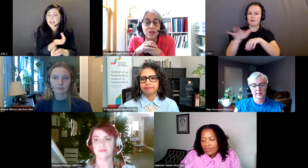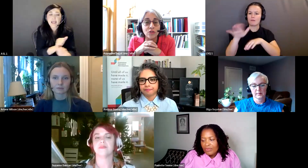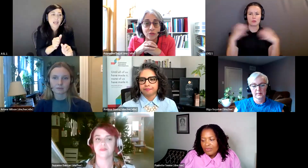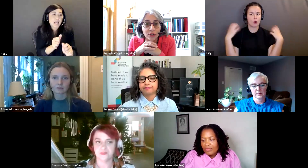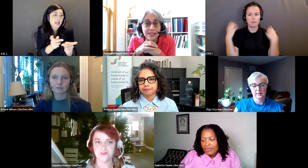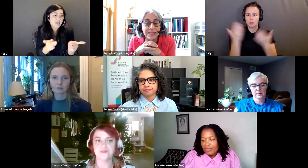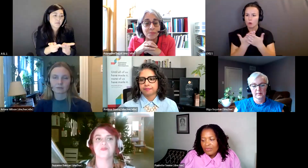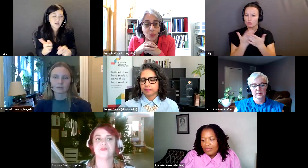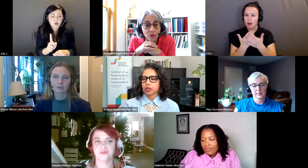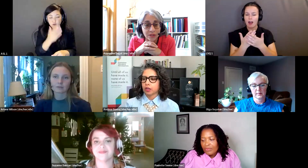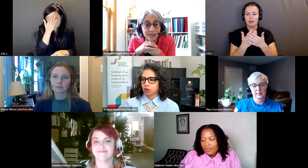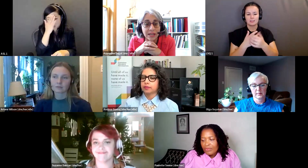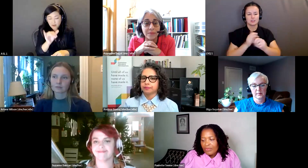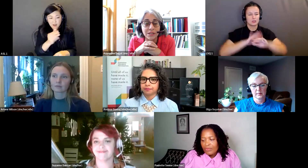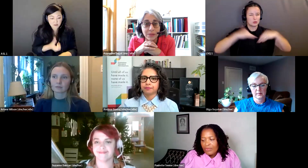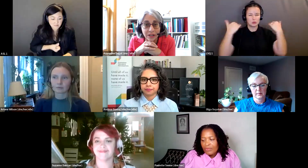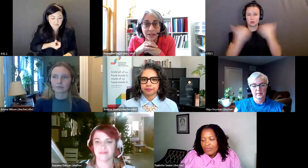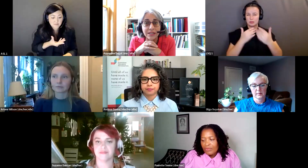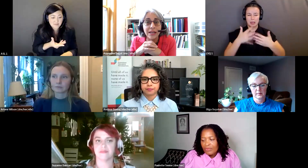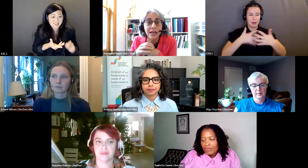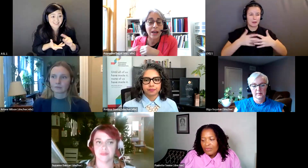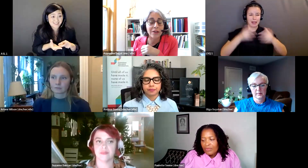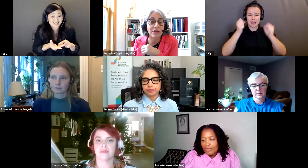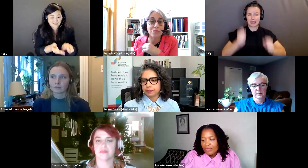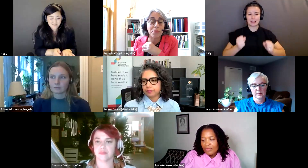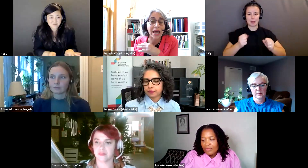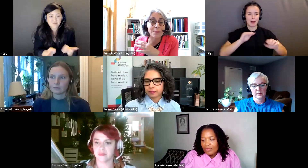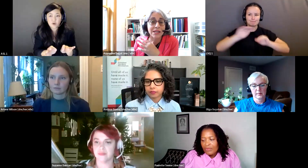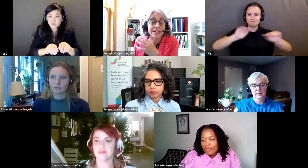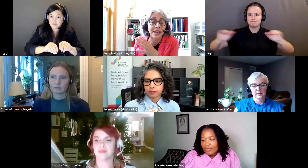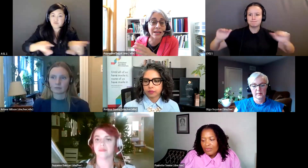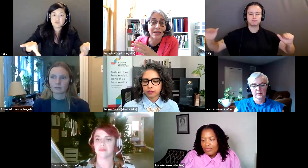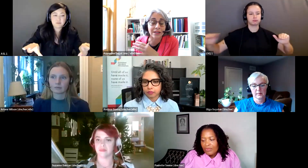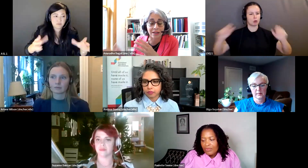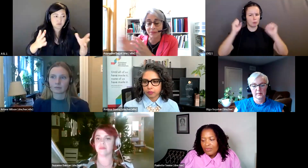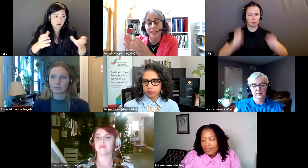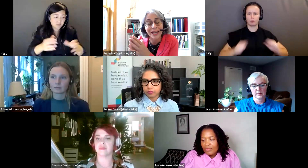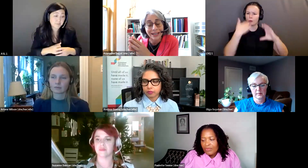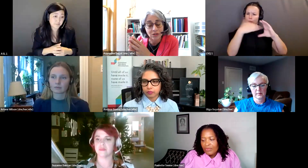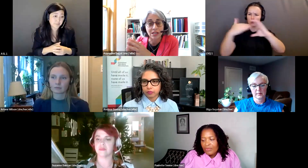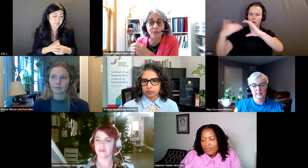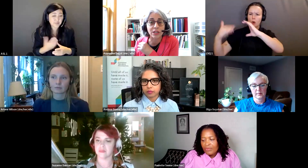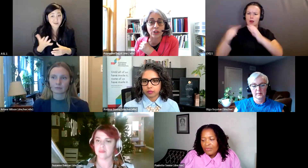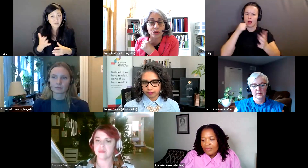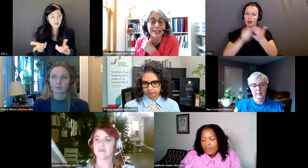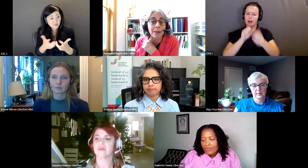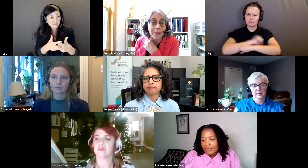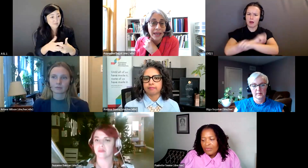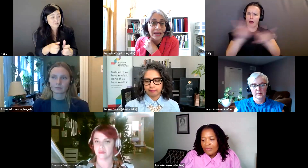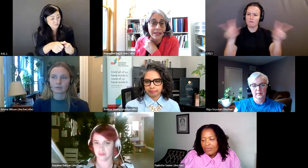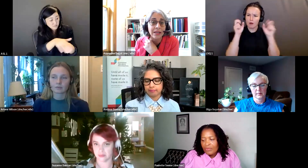know that your voice is important to be heard. Perhaps aligning yourself with a